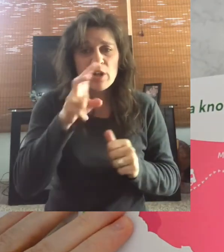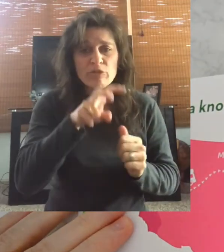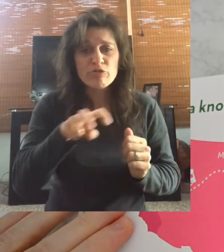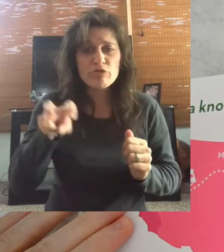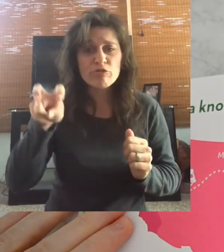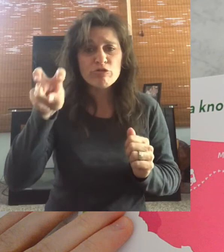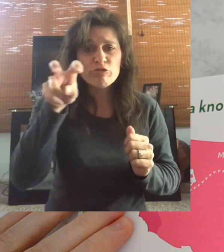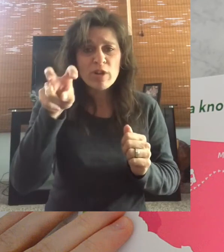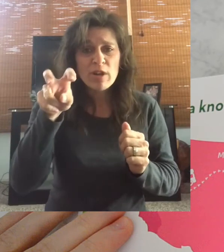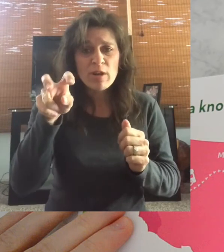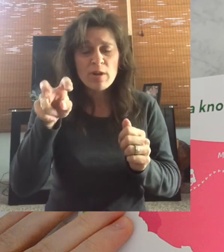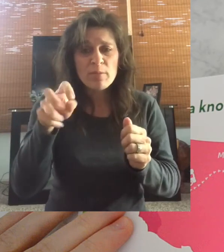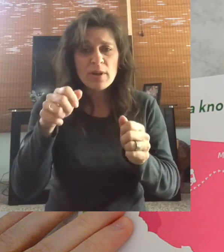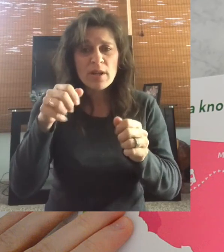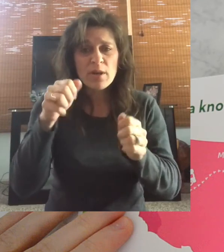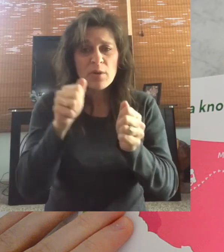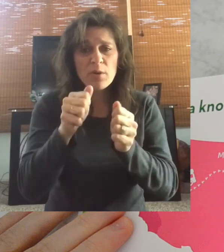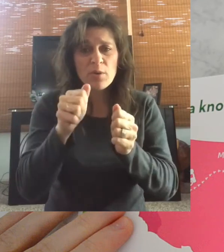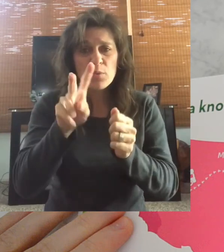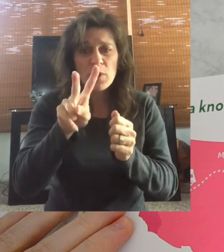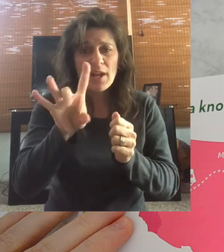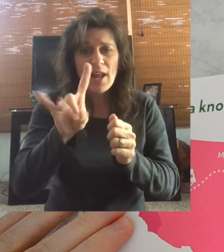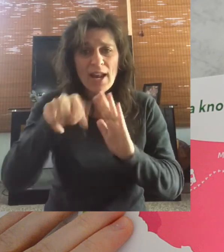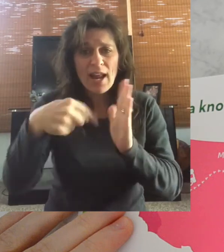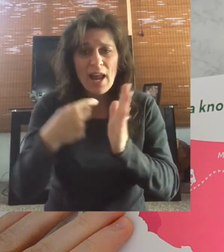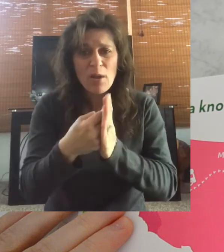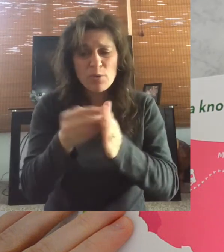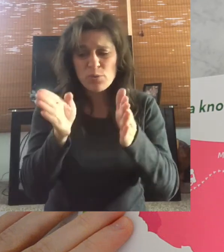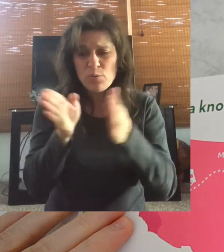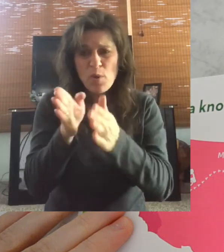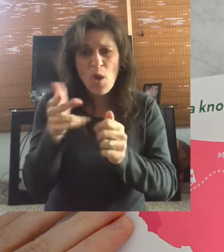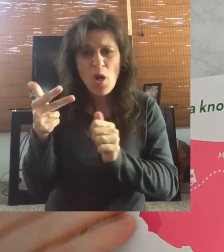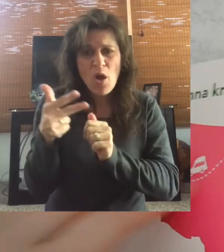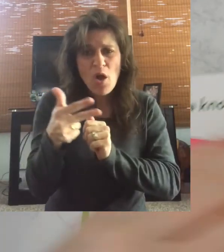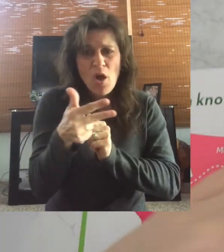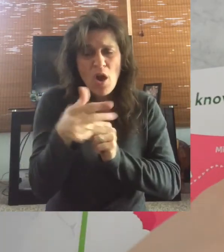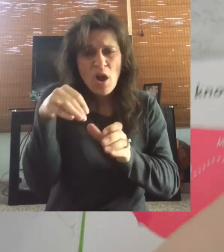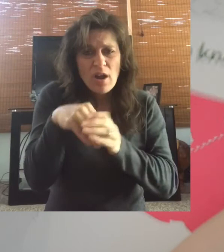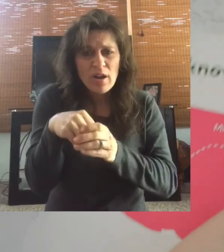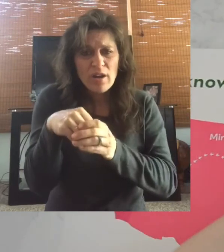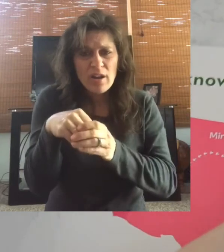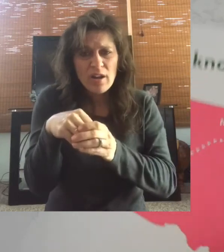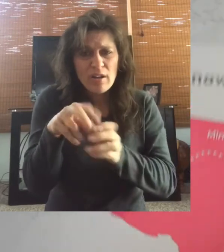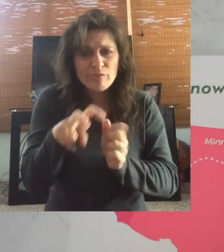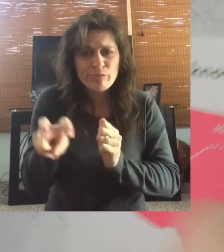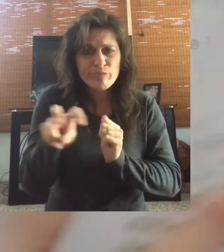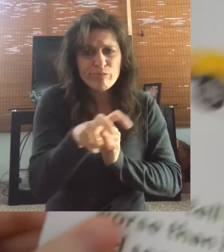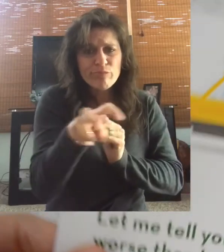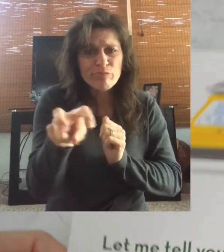Going on a 28-hour road trip in a tiny car.